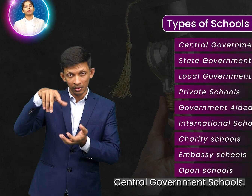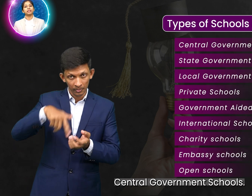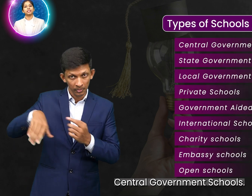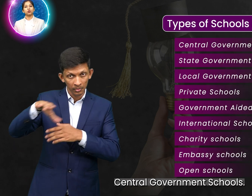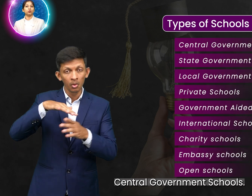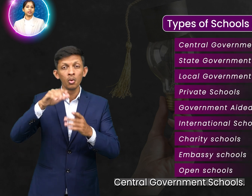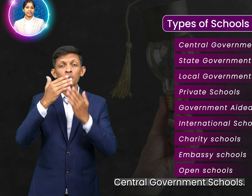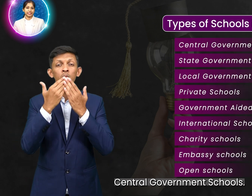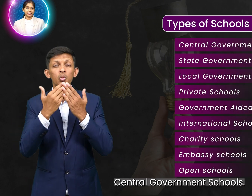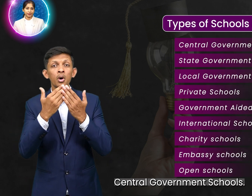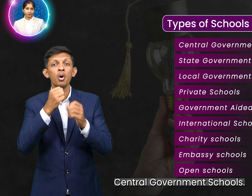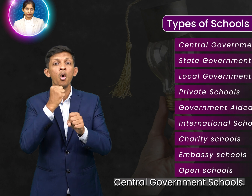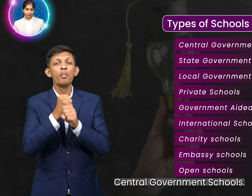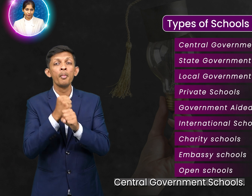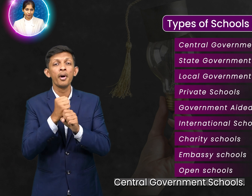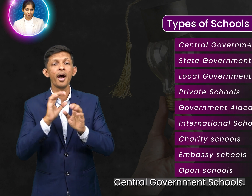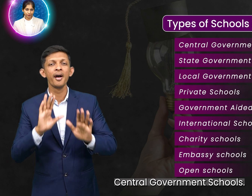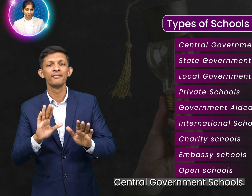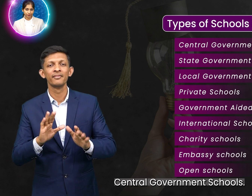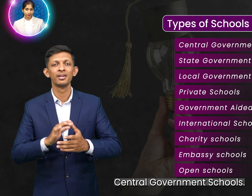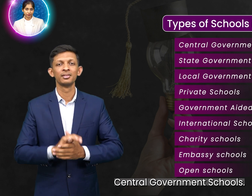Central government schools,